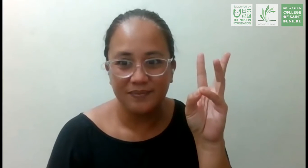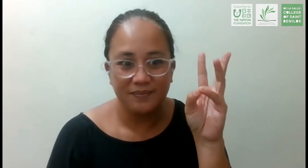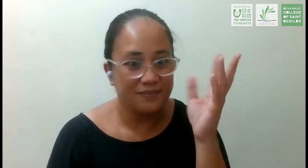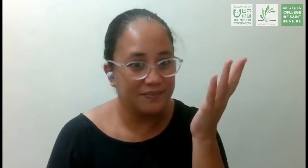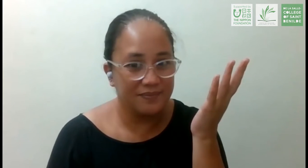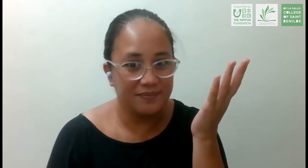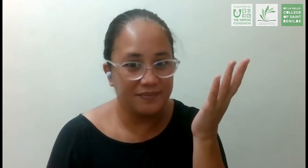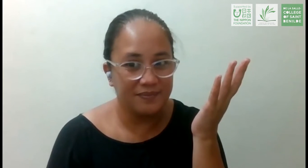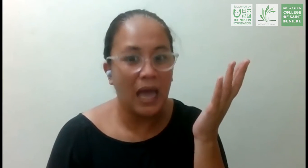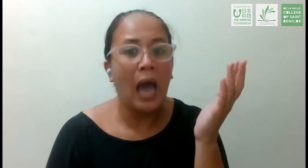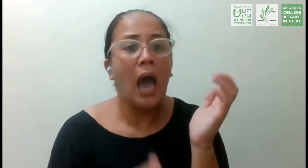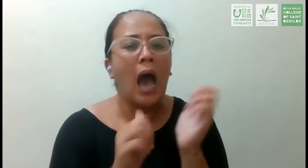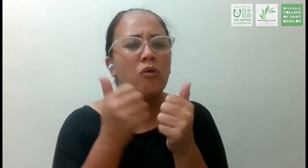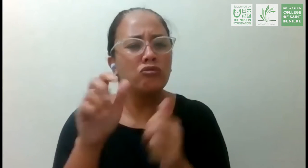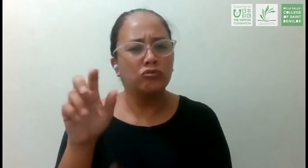or however you sign that.